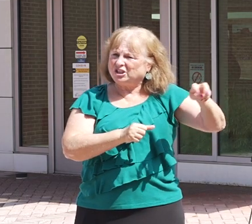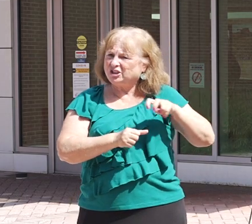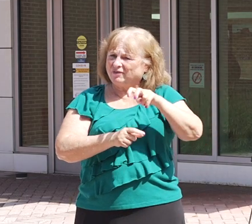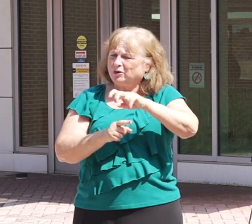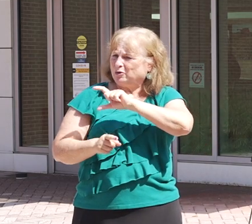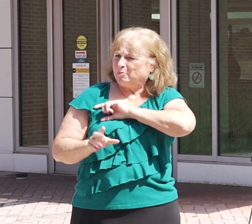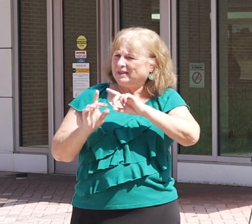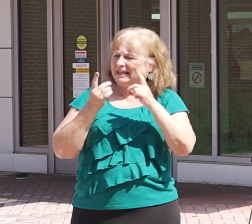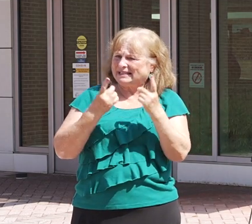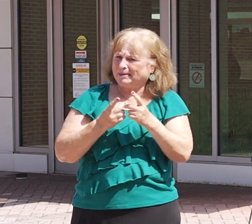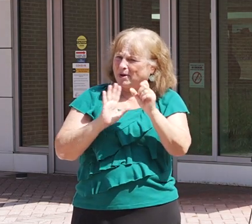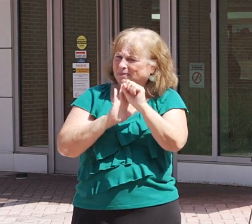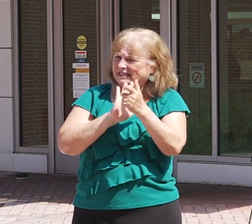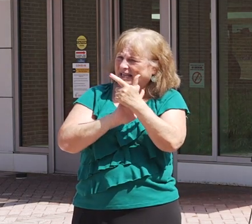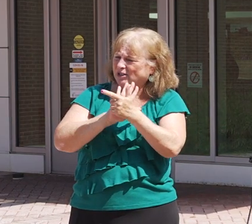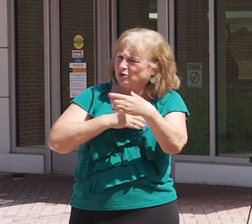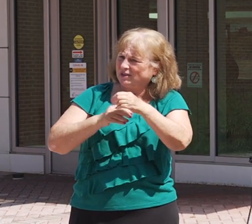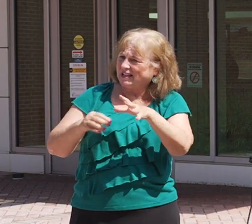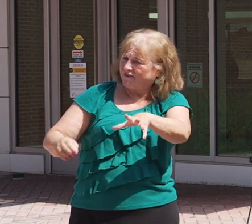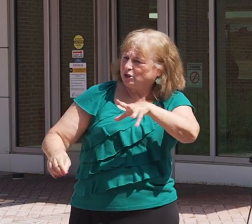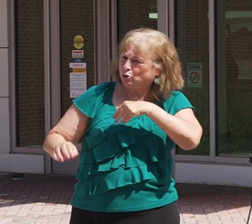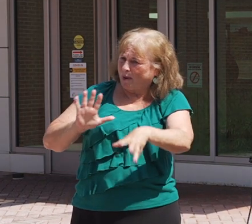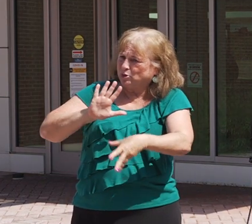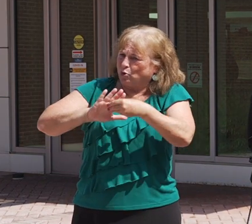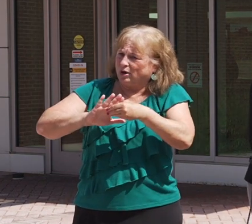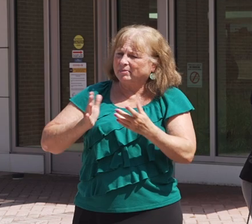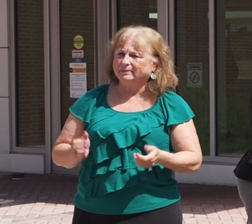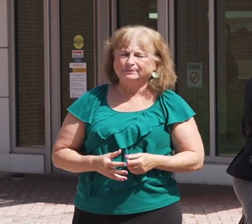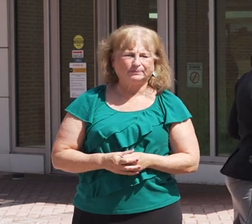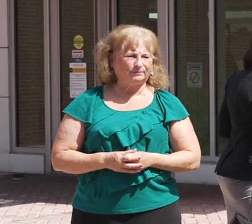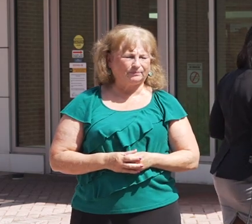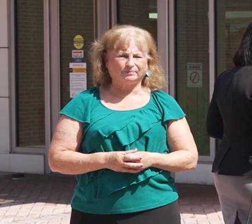to the police department and the state's attorney's office to absorb?